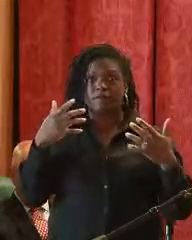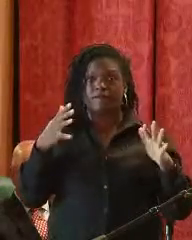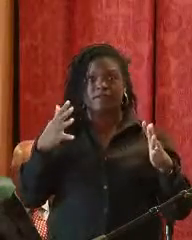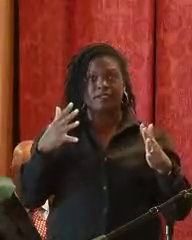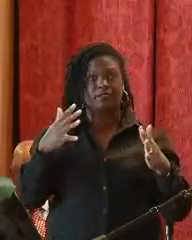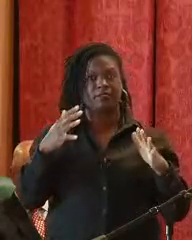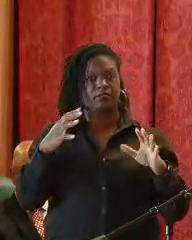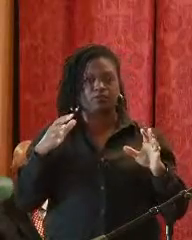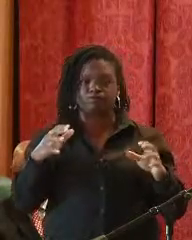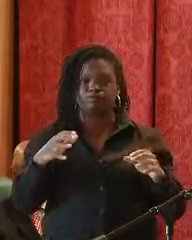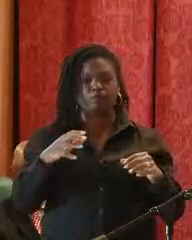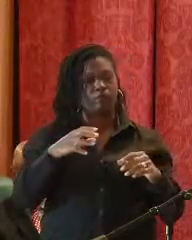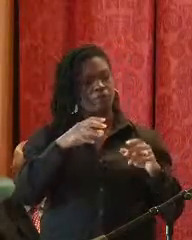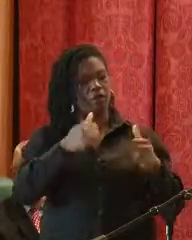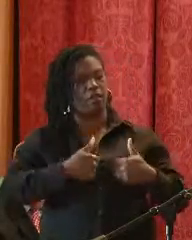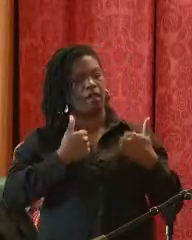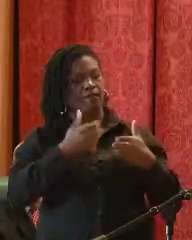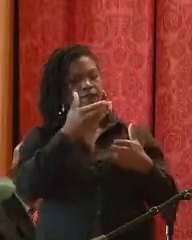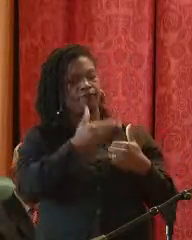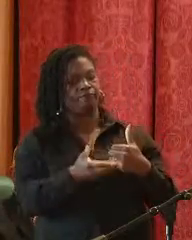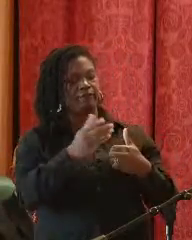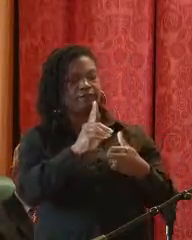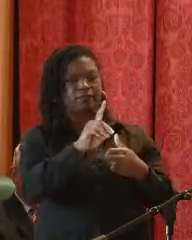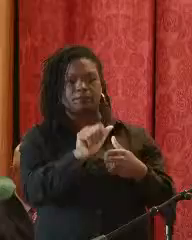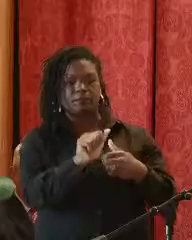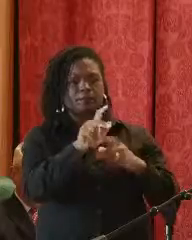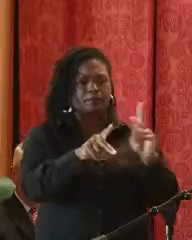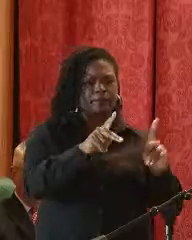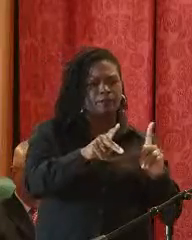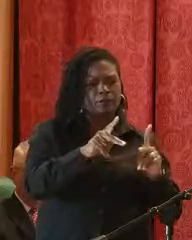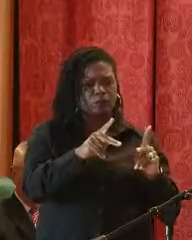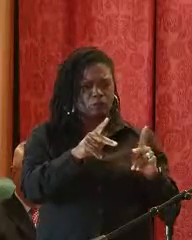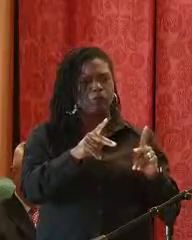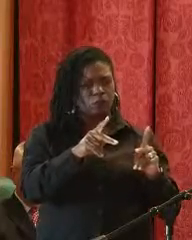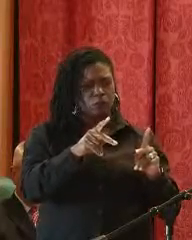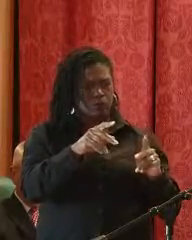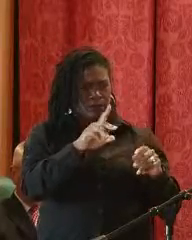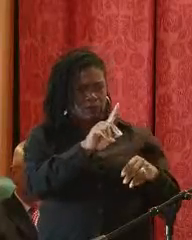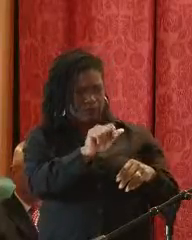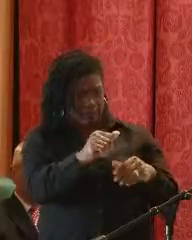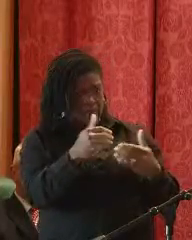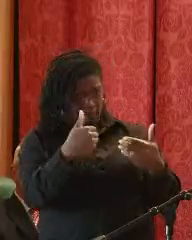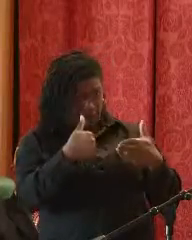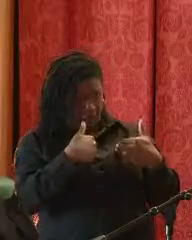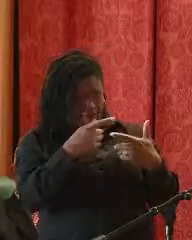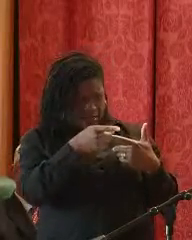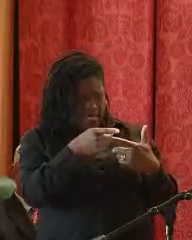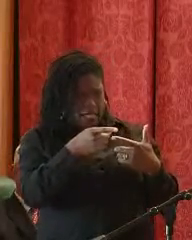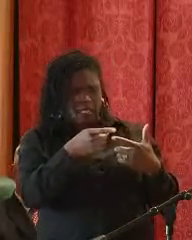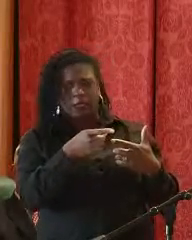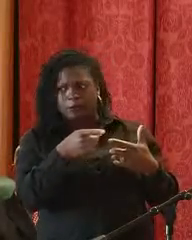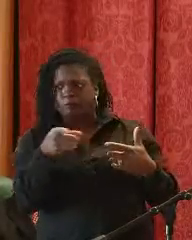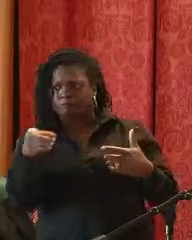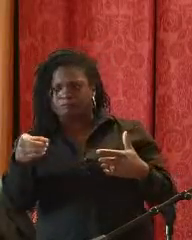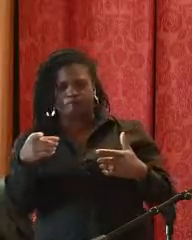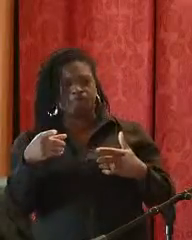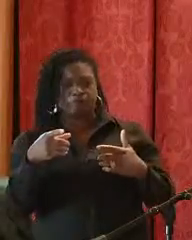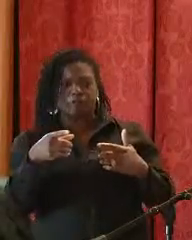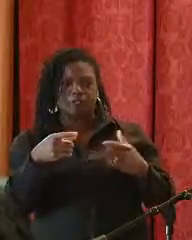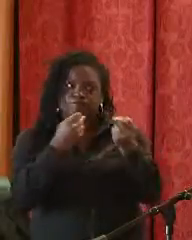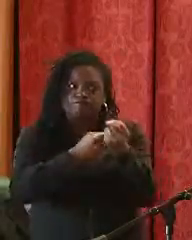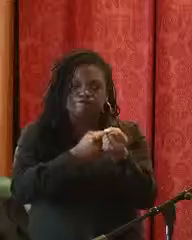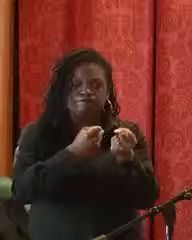enhanced the life for people with disabilities to live more independently and productive, as well as